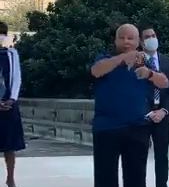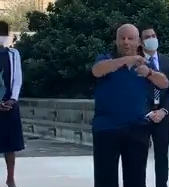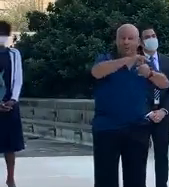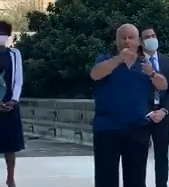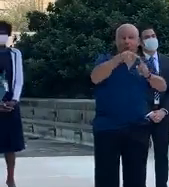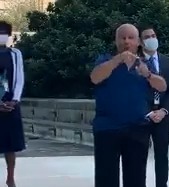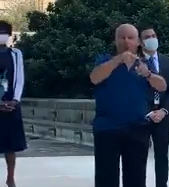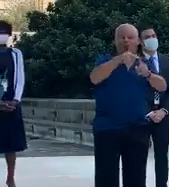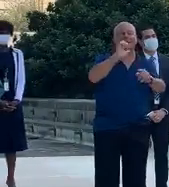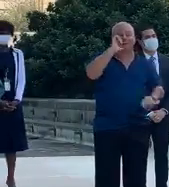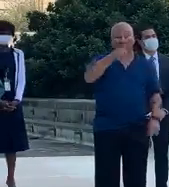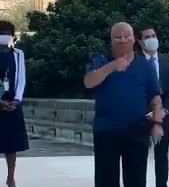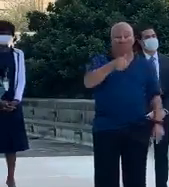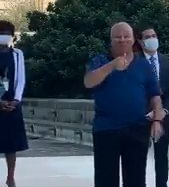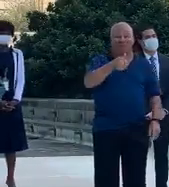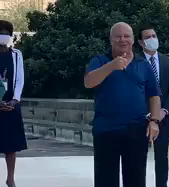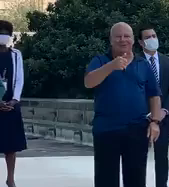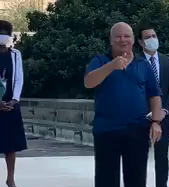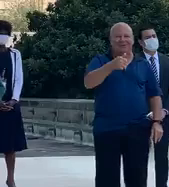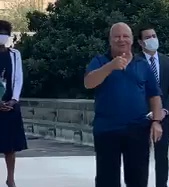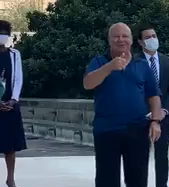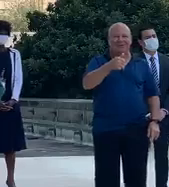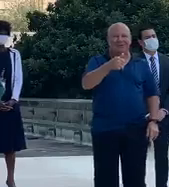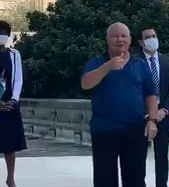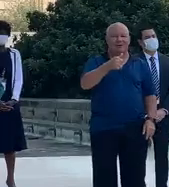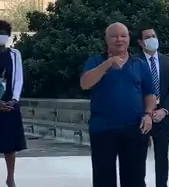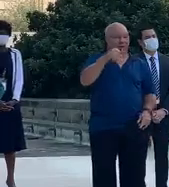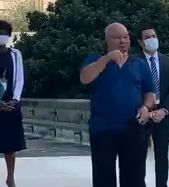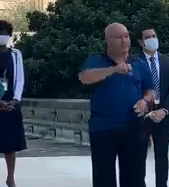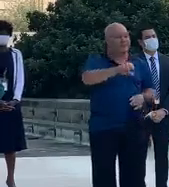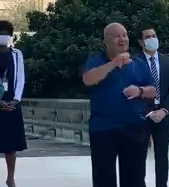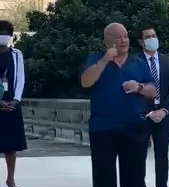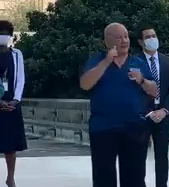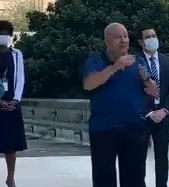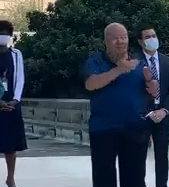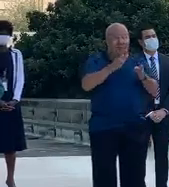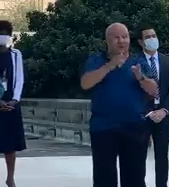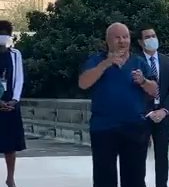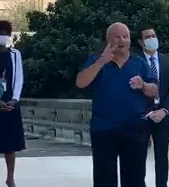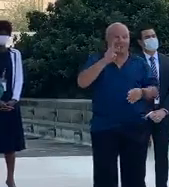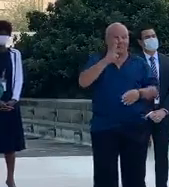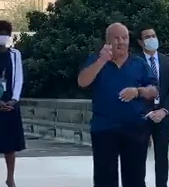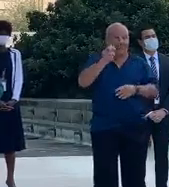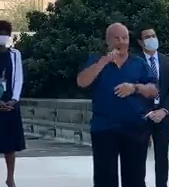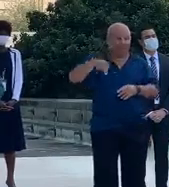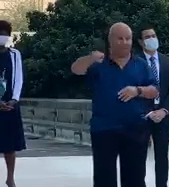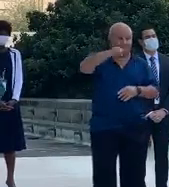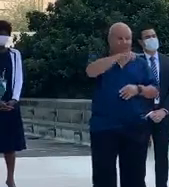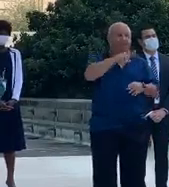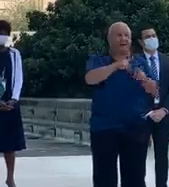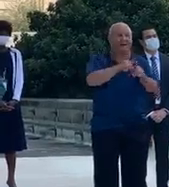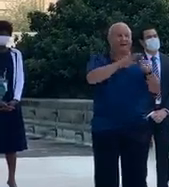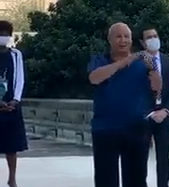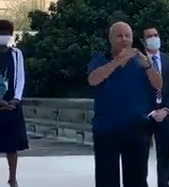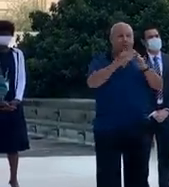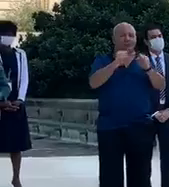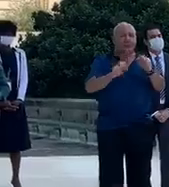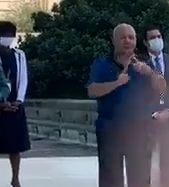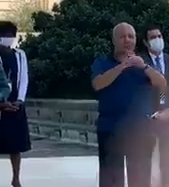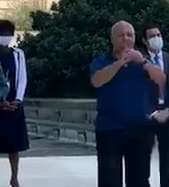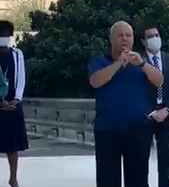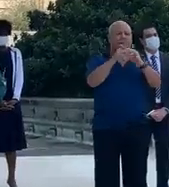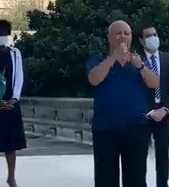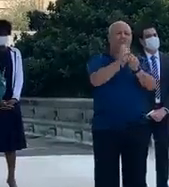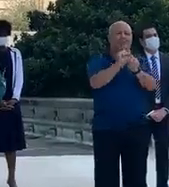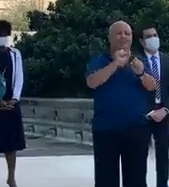is tomorrow. And so this is another way that we as a community can show up and